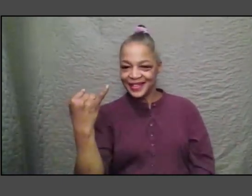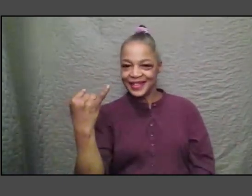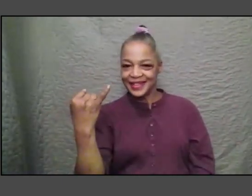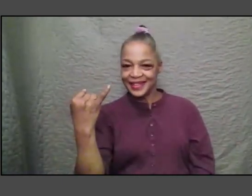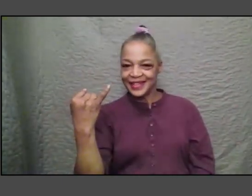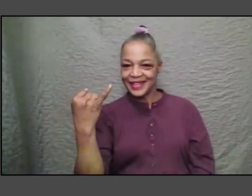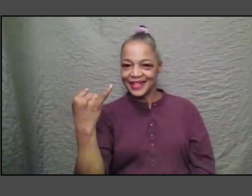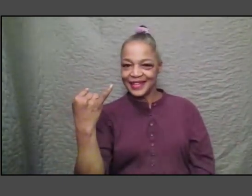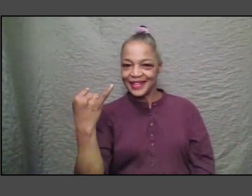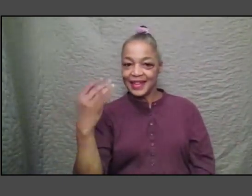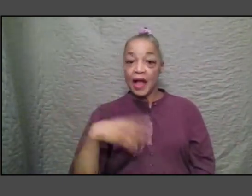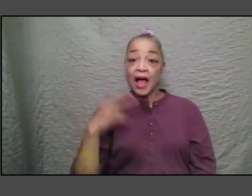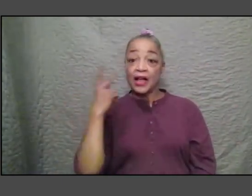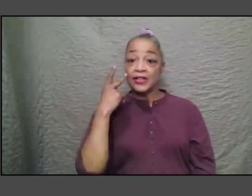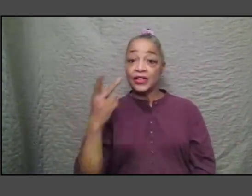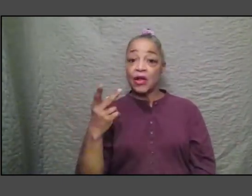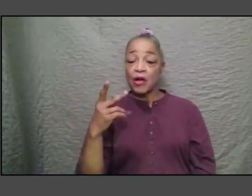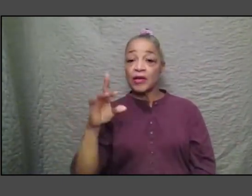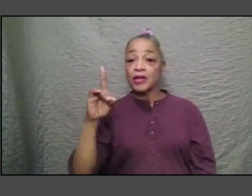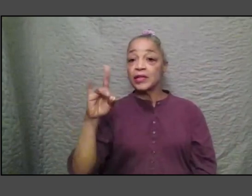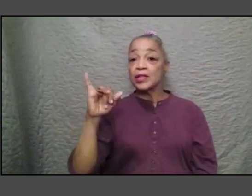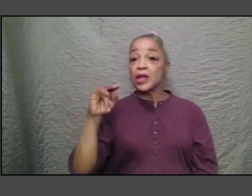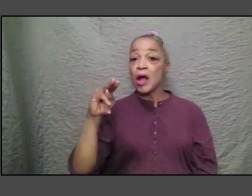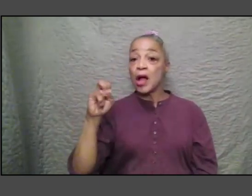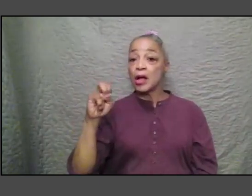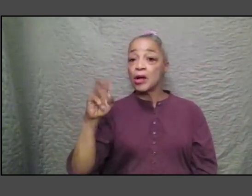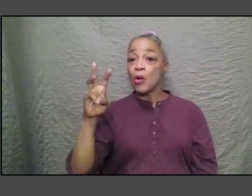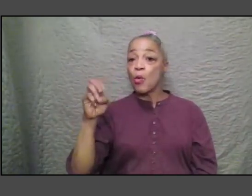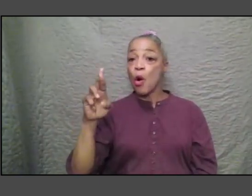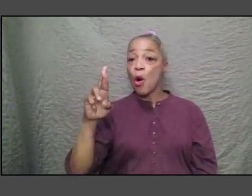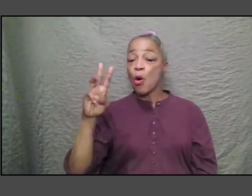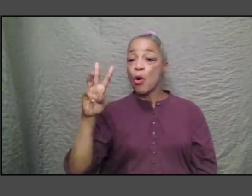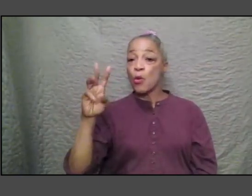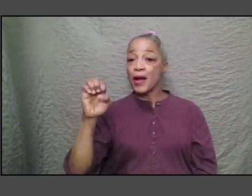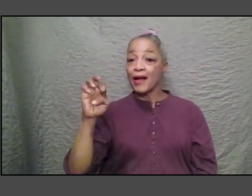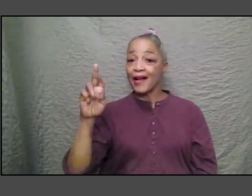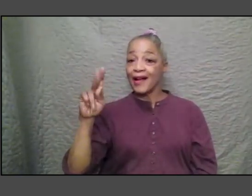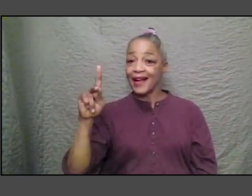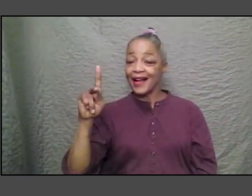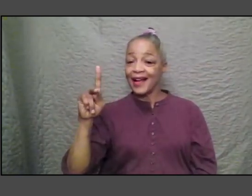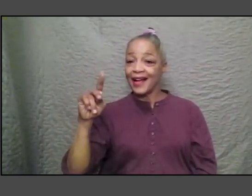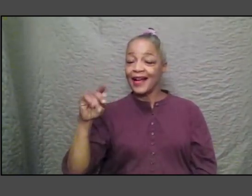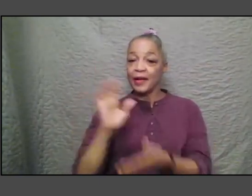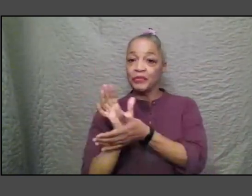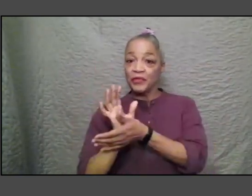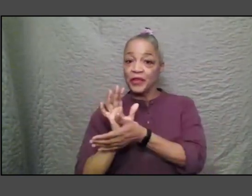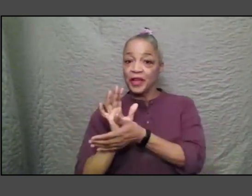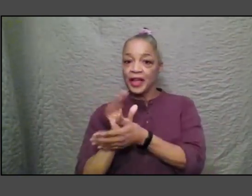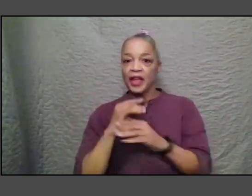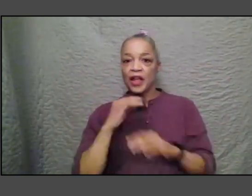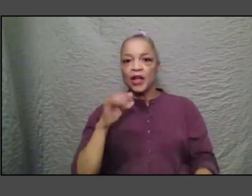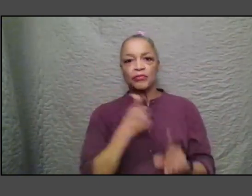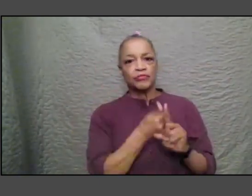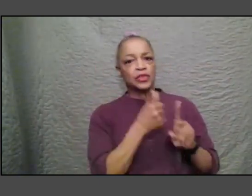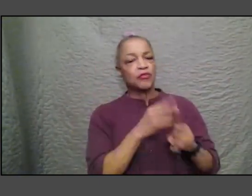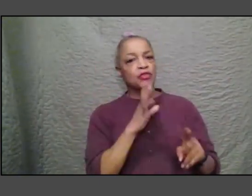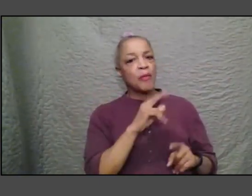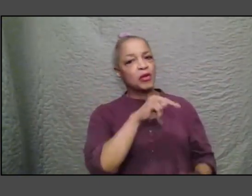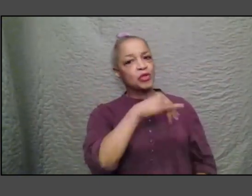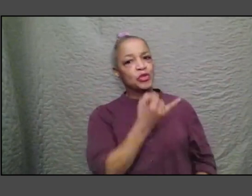dion warwick documentary and which was and she was talking about her jersey and you were talking about your jersey um